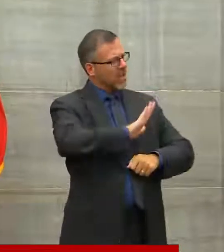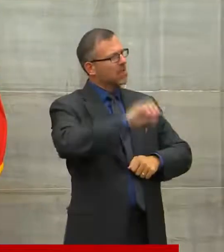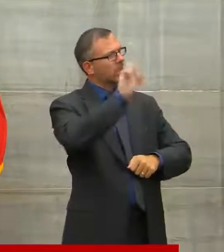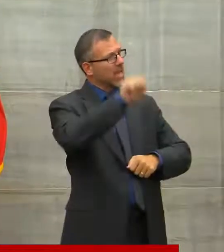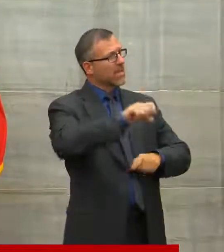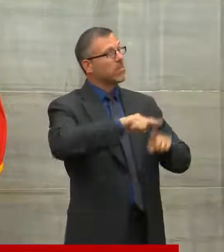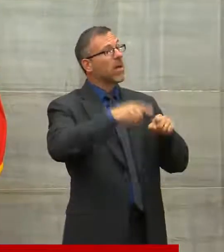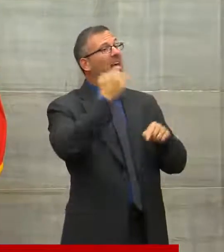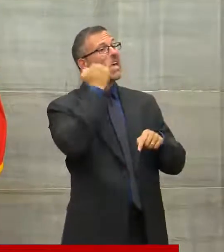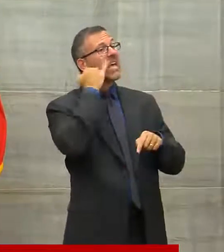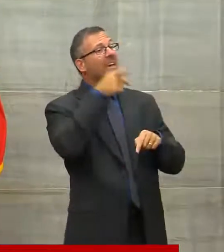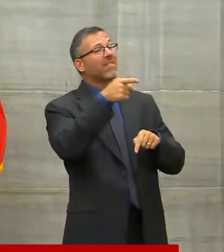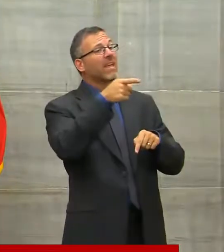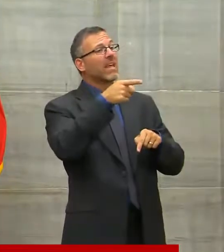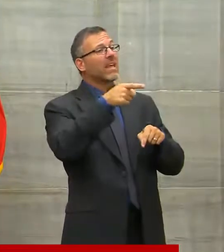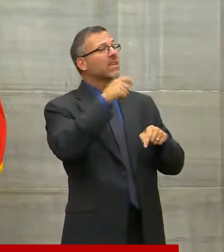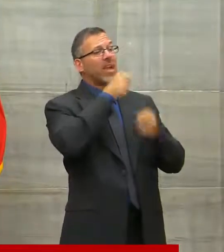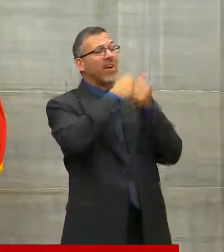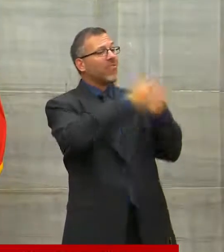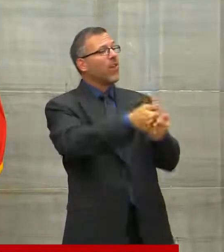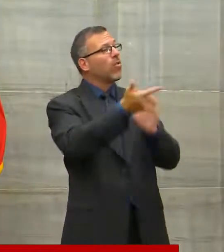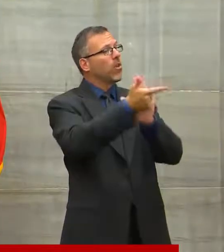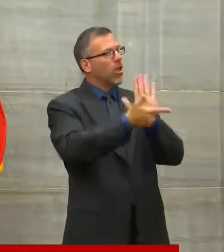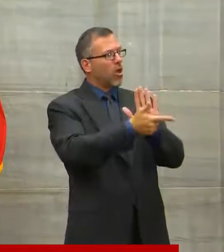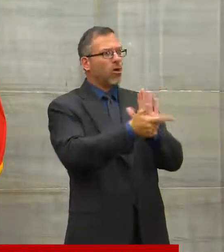tolerate illegal activity, though.